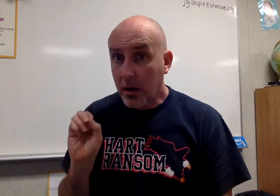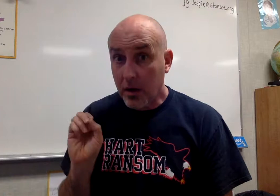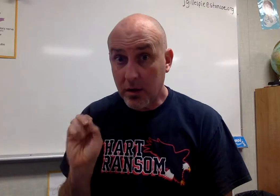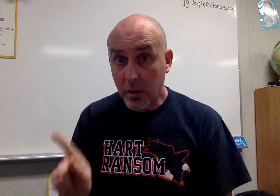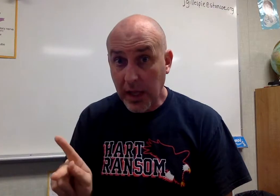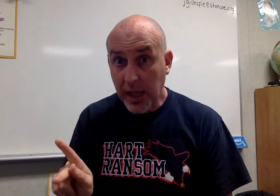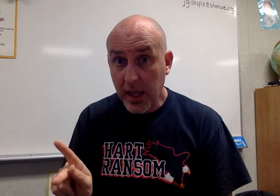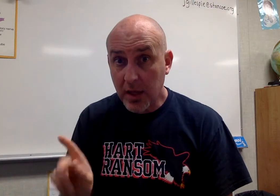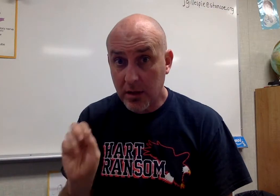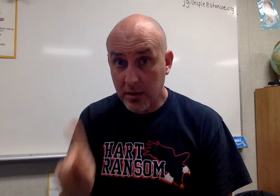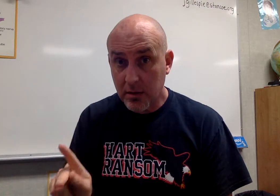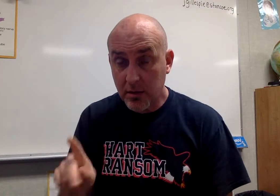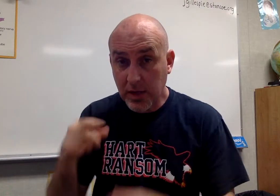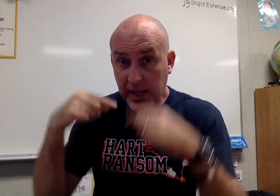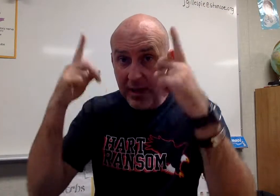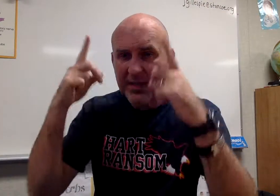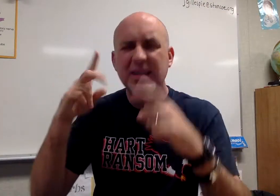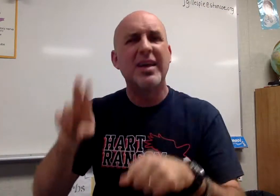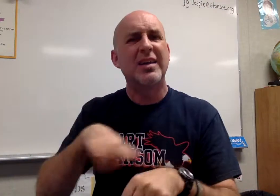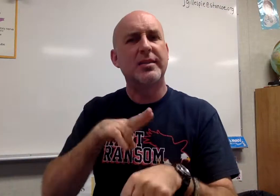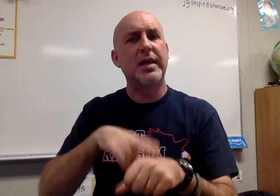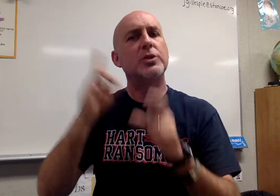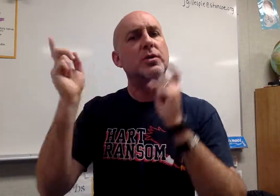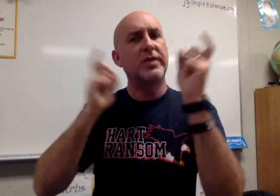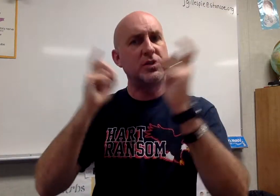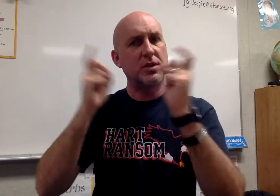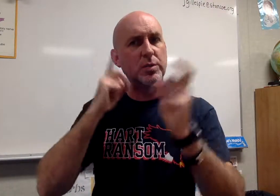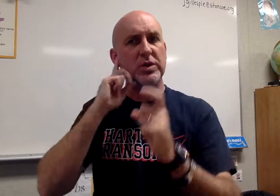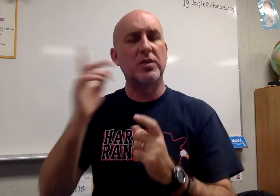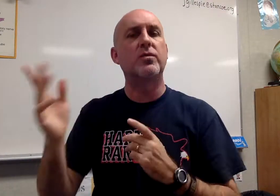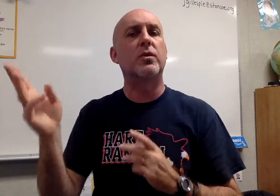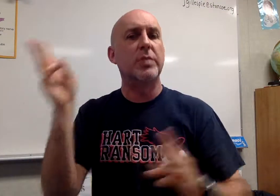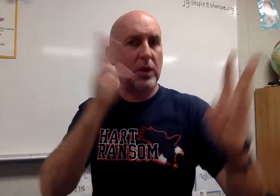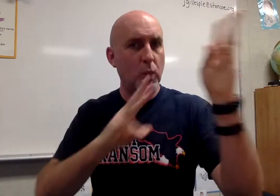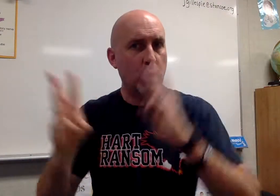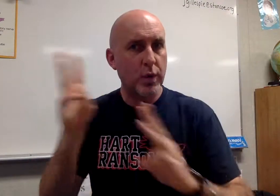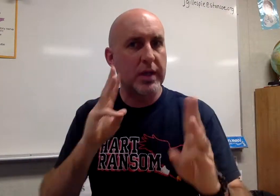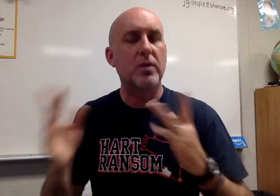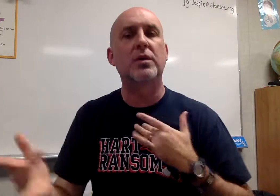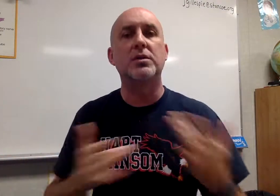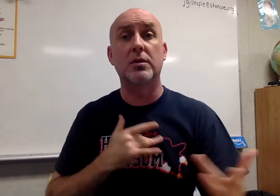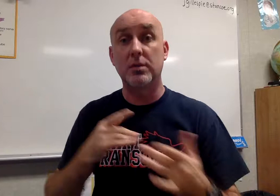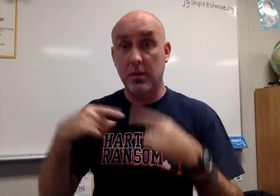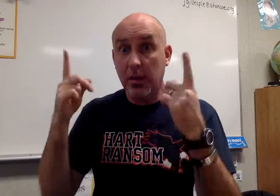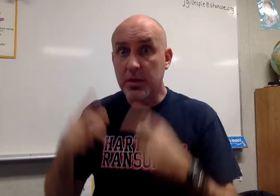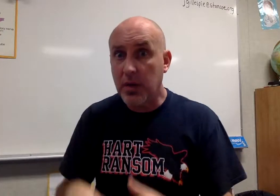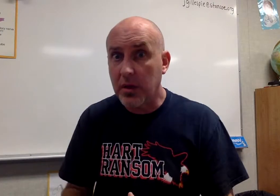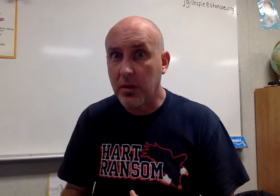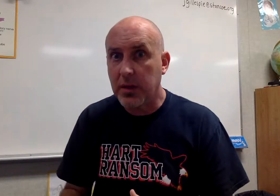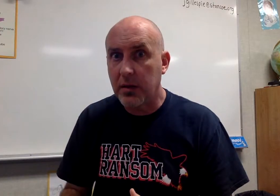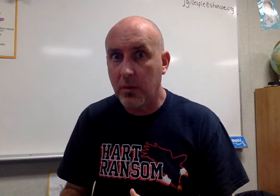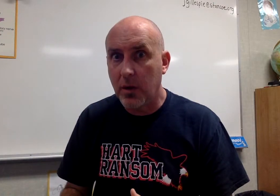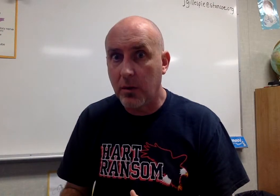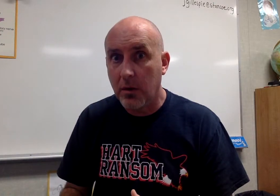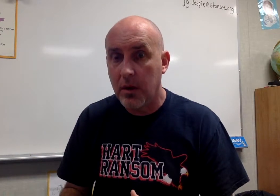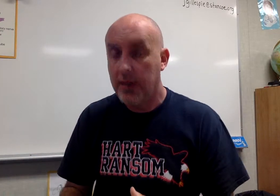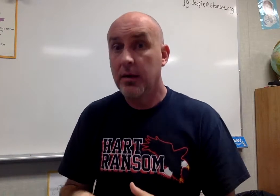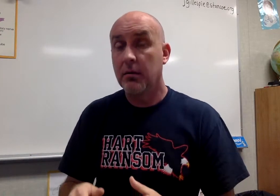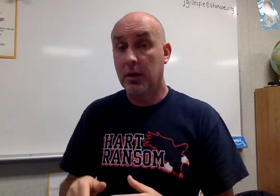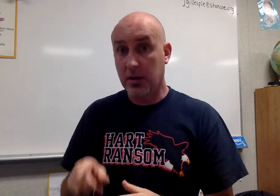are you okay? Are you okay? Because it's a natural facial expression for being worried or concerned. So your eyebrows might go up like, whoa, are